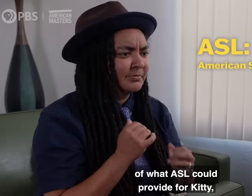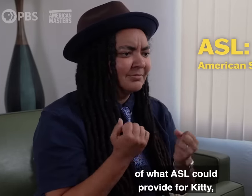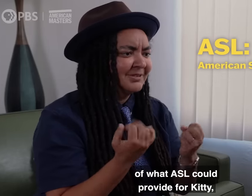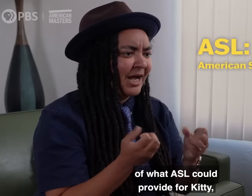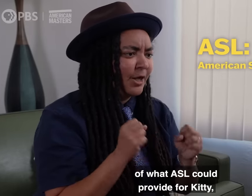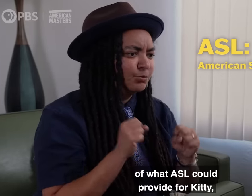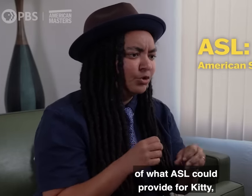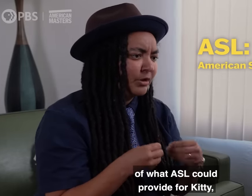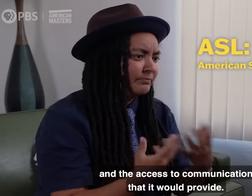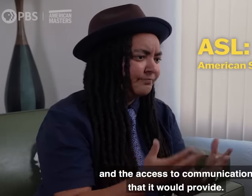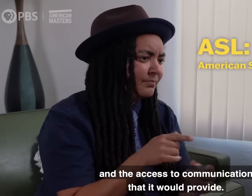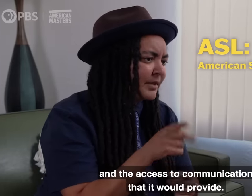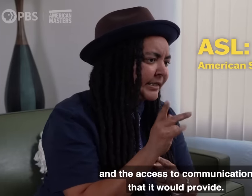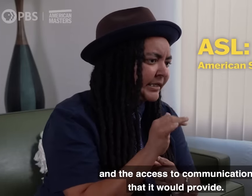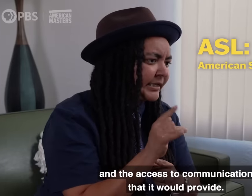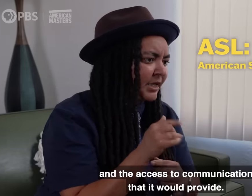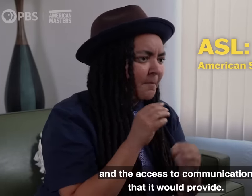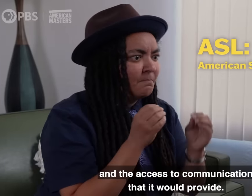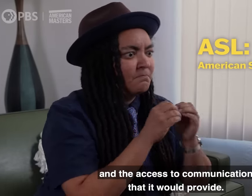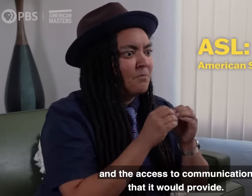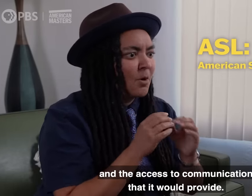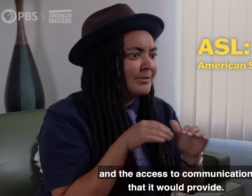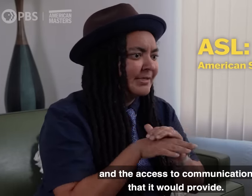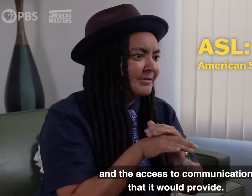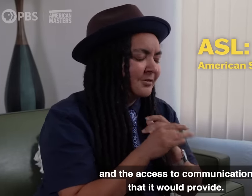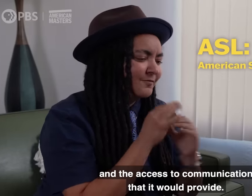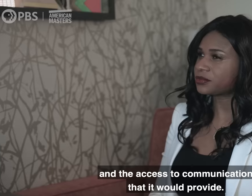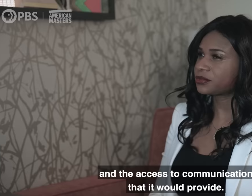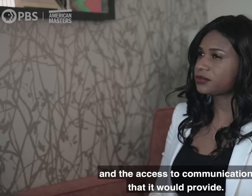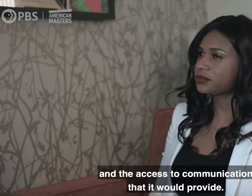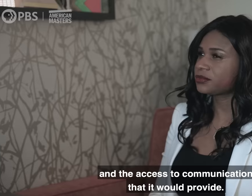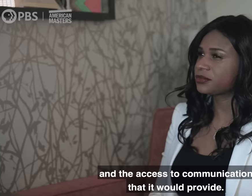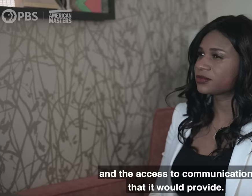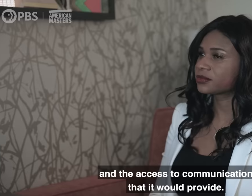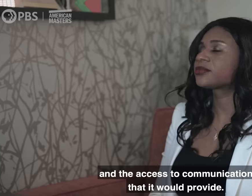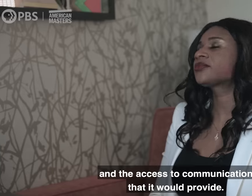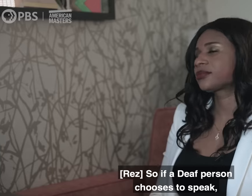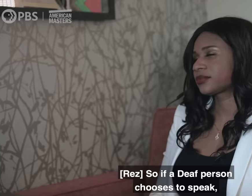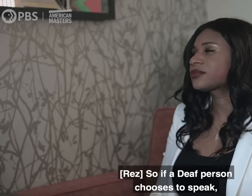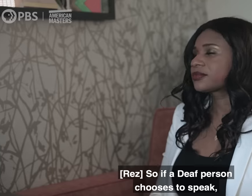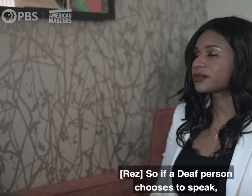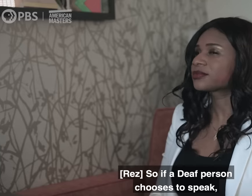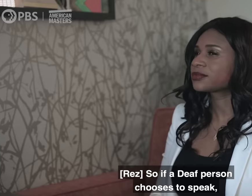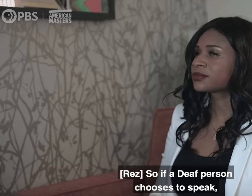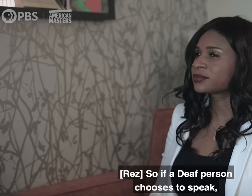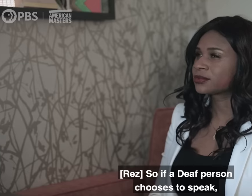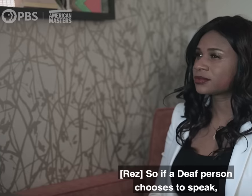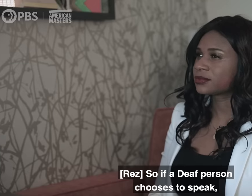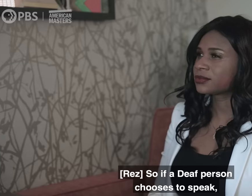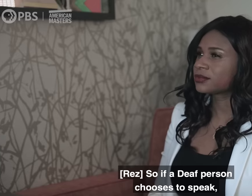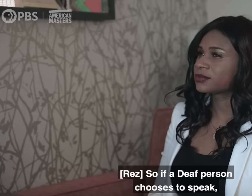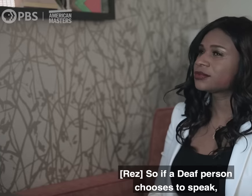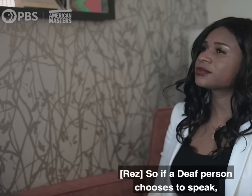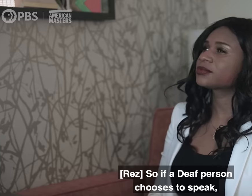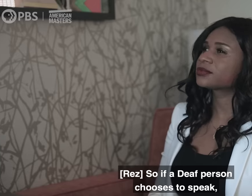for Kitty and the access to communication that it would provide. So if a deaf person chooses to speak